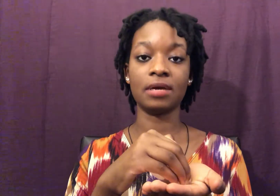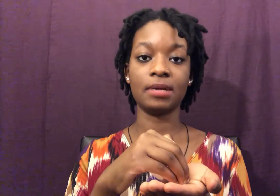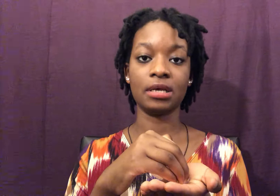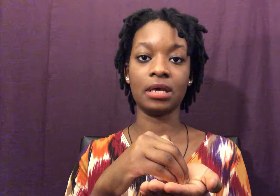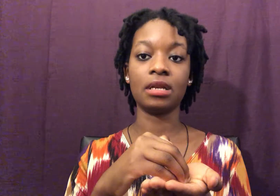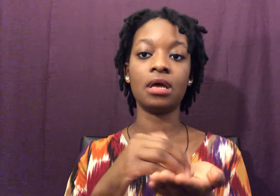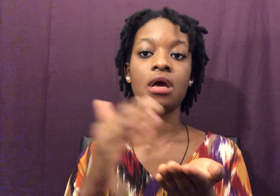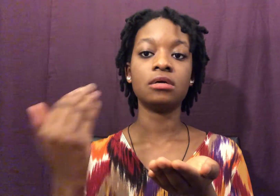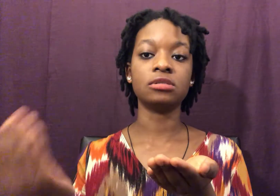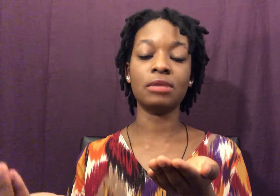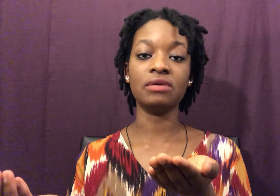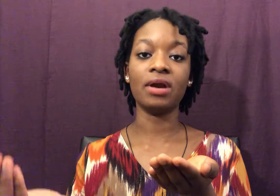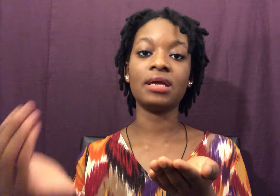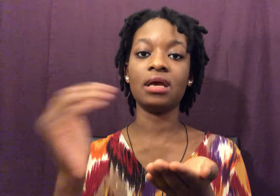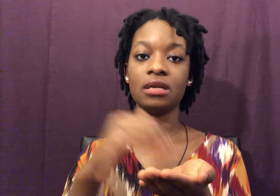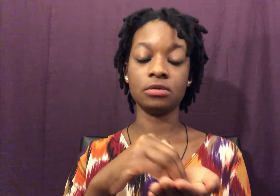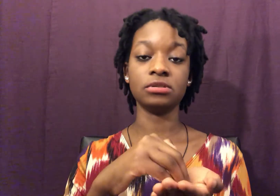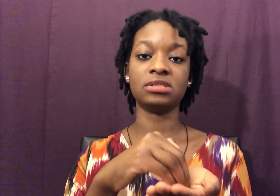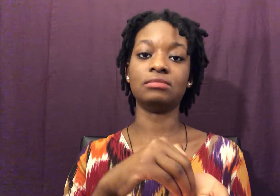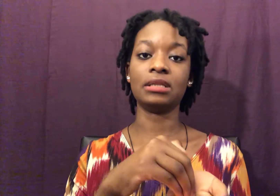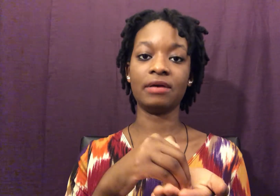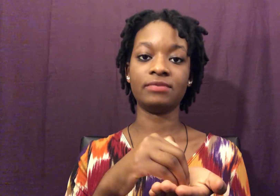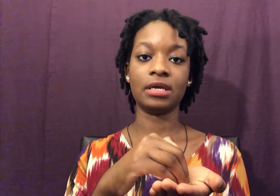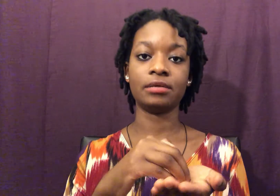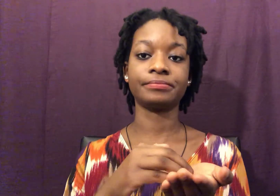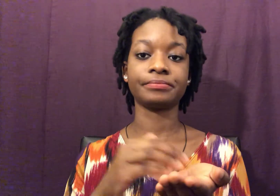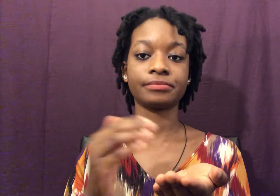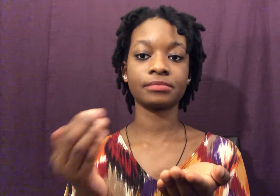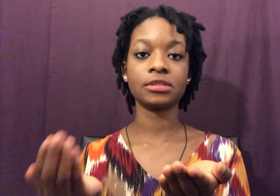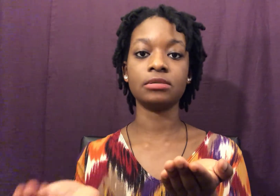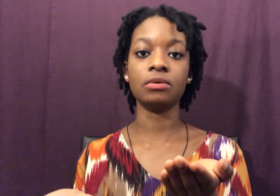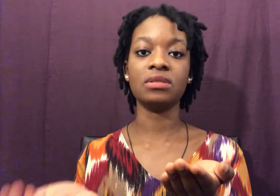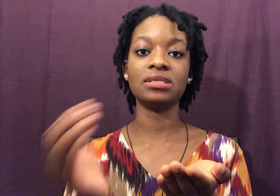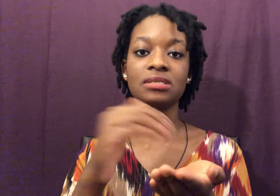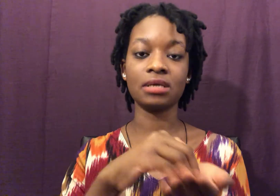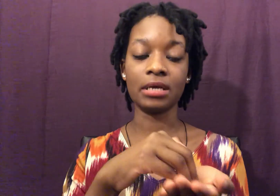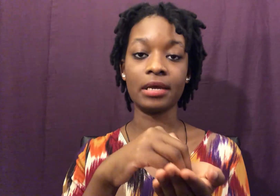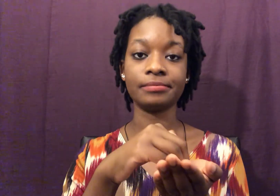non-dominant hand. So my right hand goes into my left hand. So this is again.